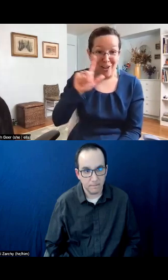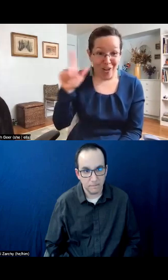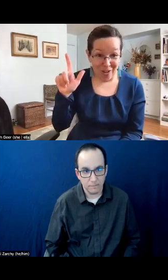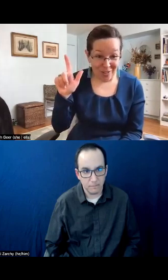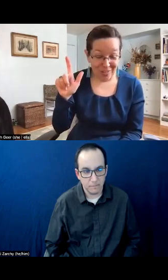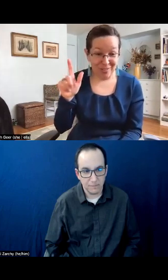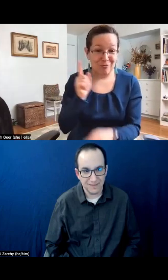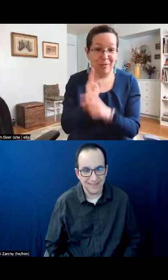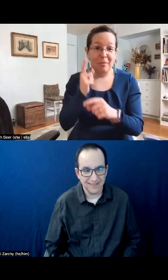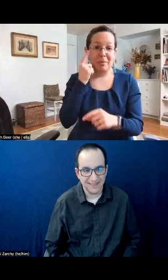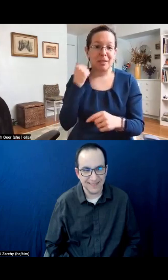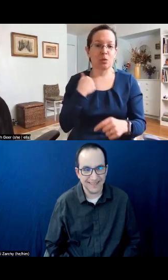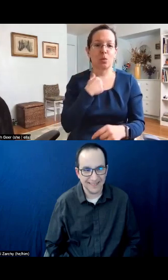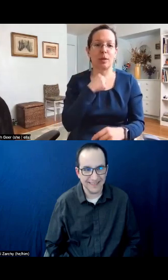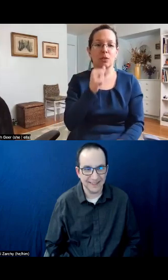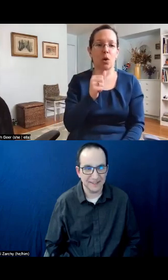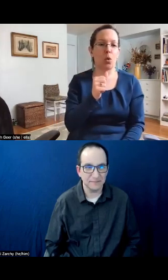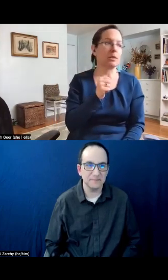The first use of space